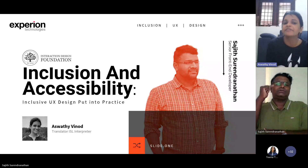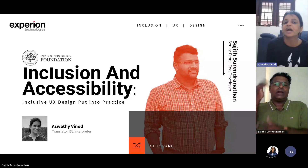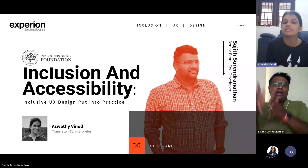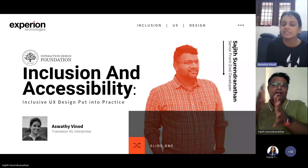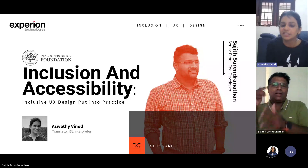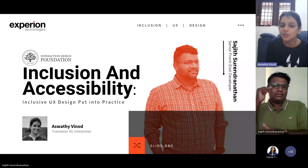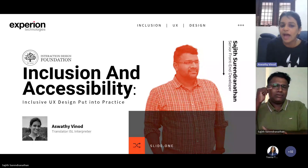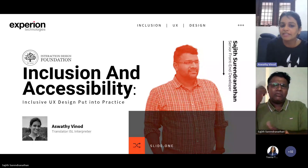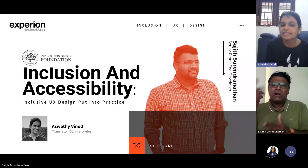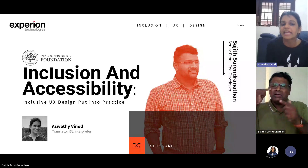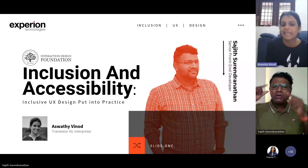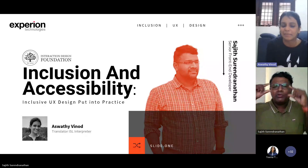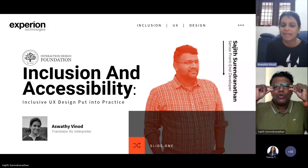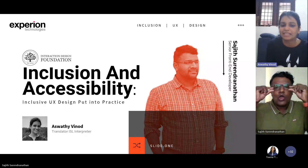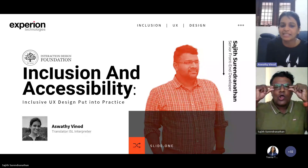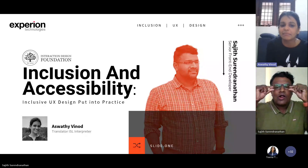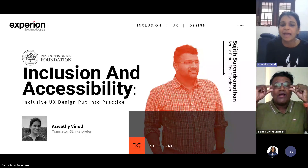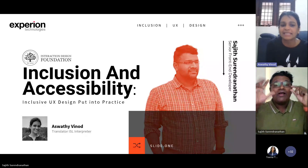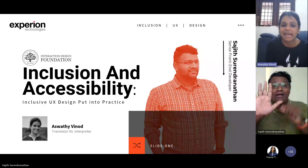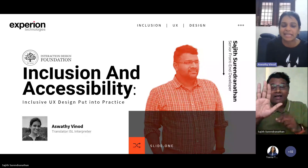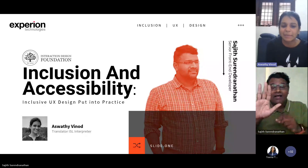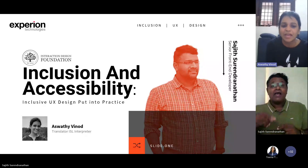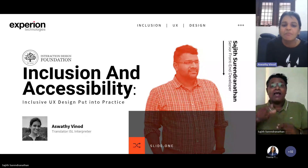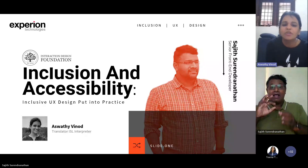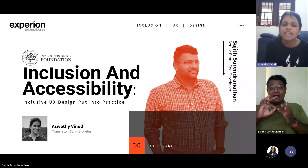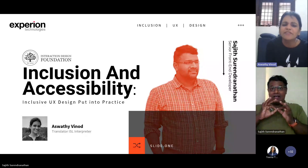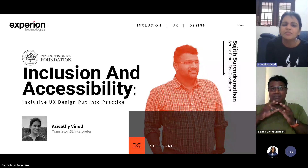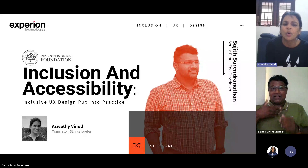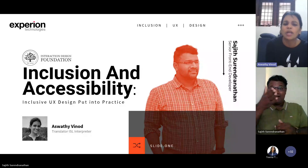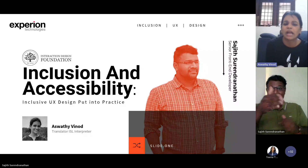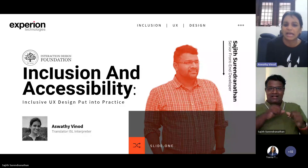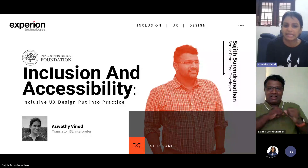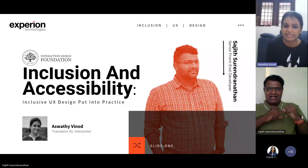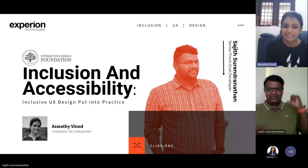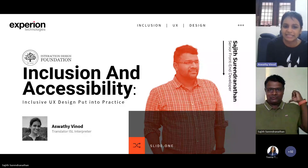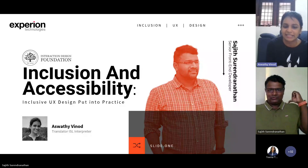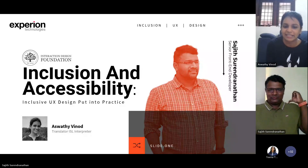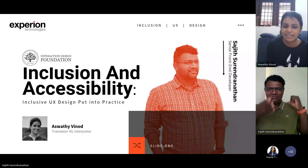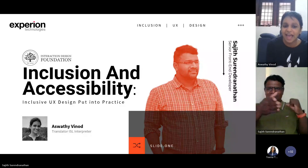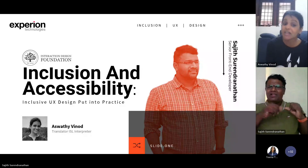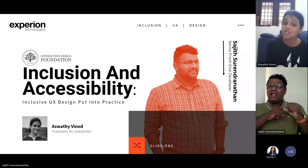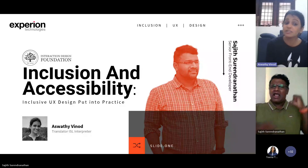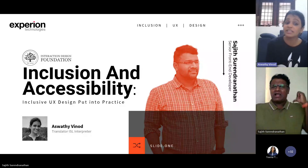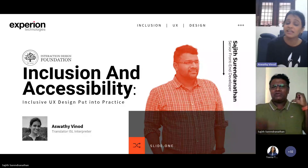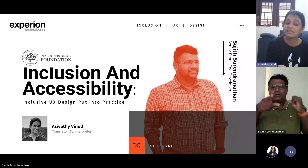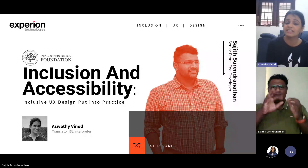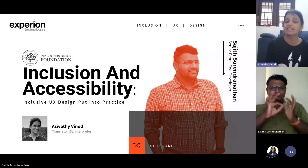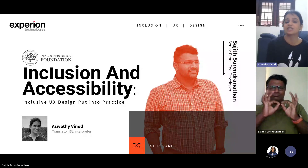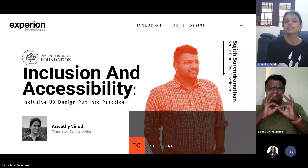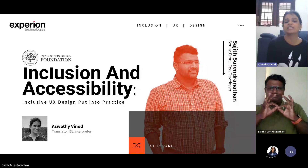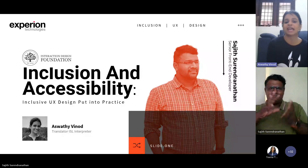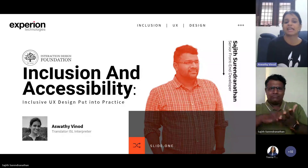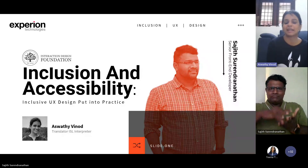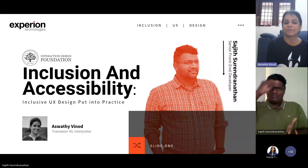is the deaf culture to have a sign name. And this is my sign name because I have small eyes. Aswathy, this